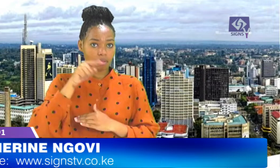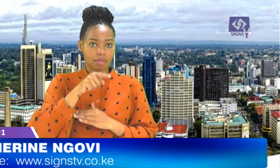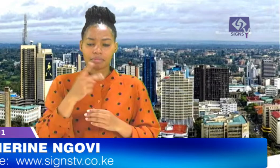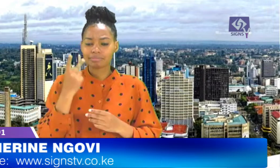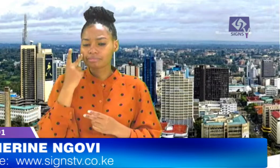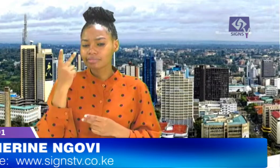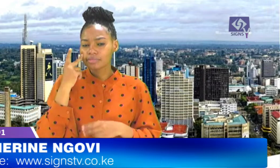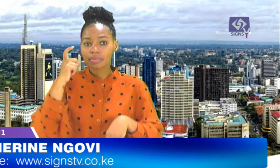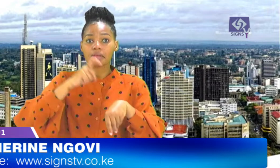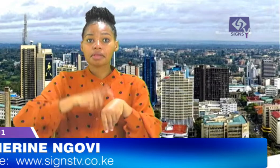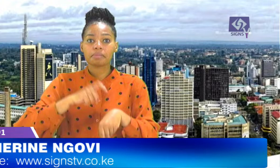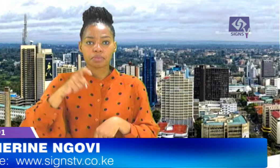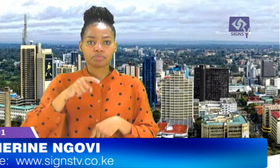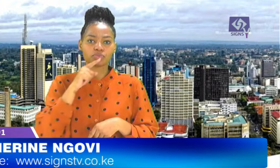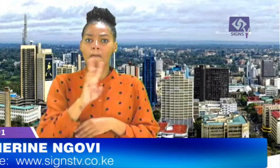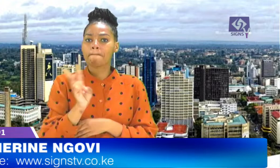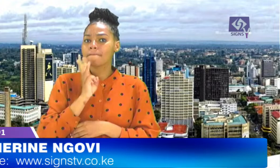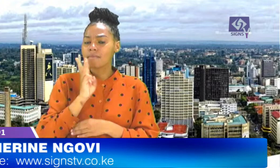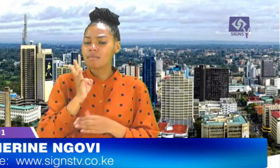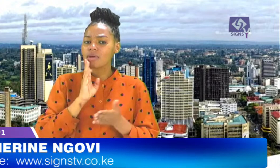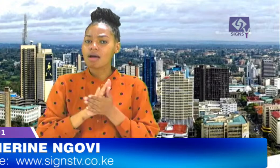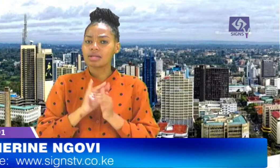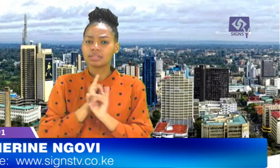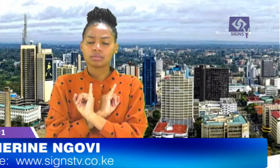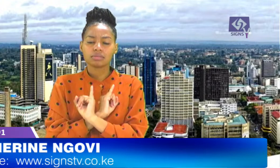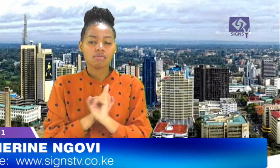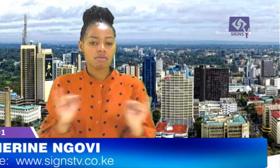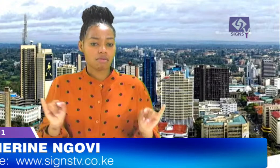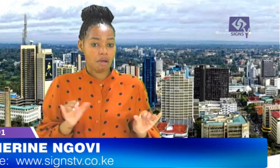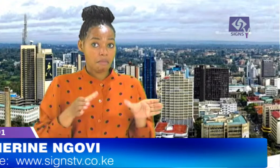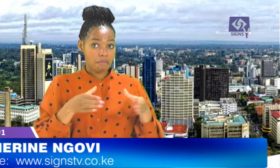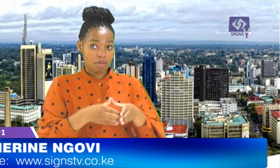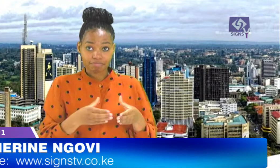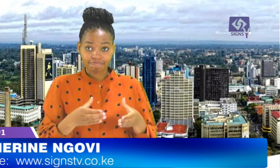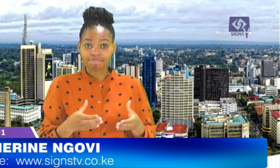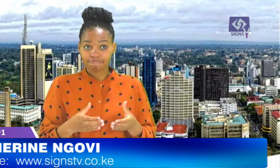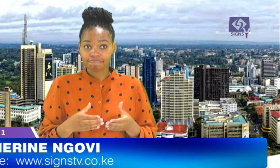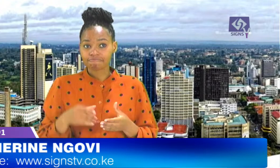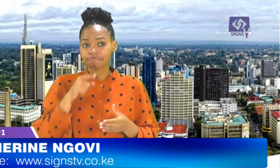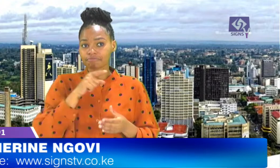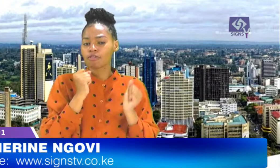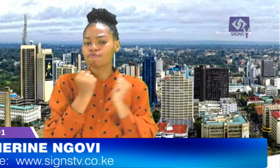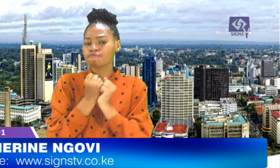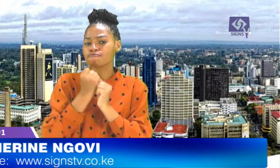The project saw the Embu Water and Sanitation Company,